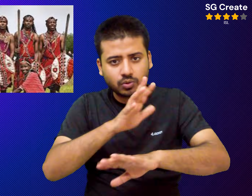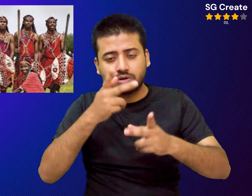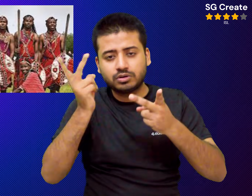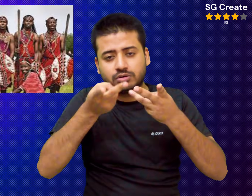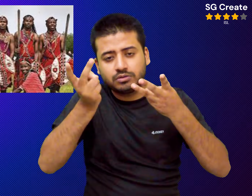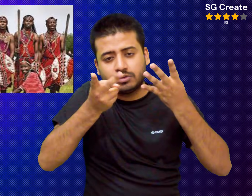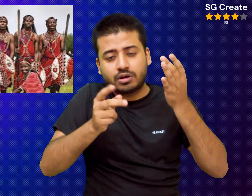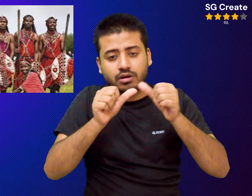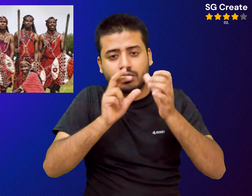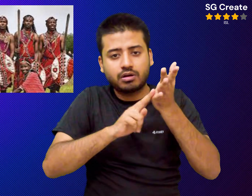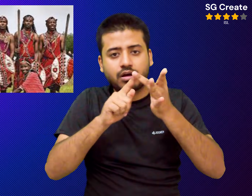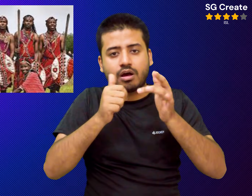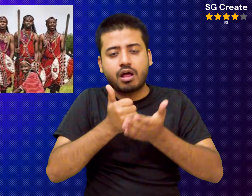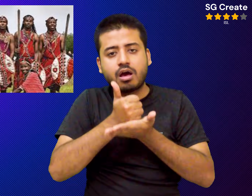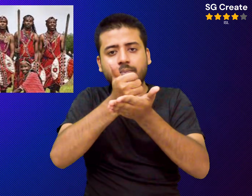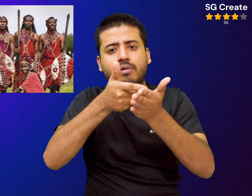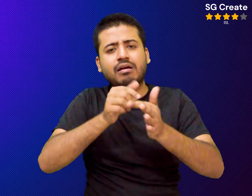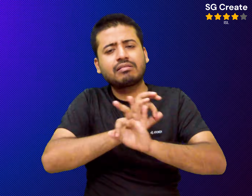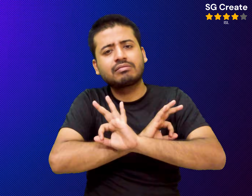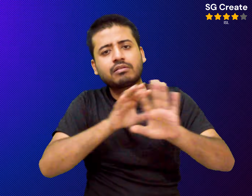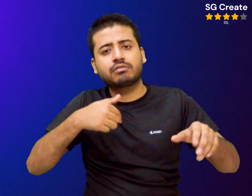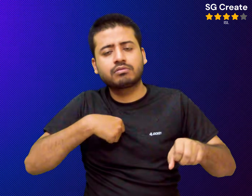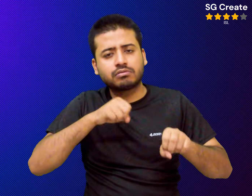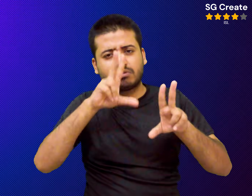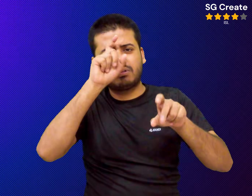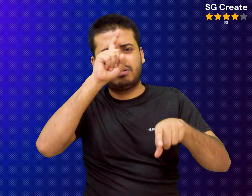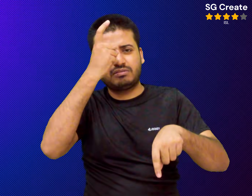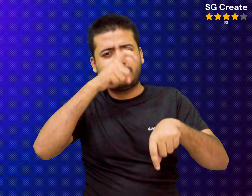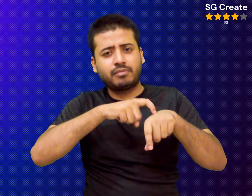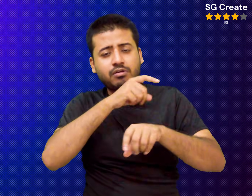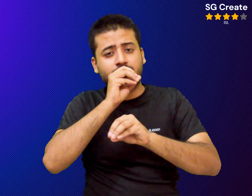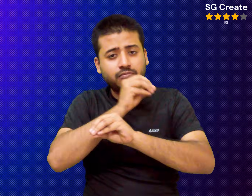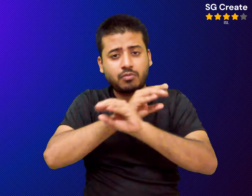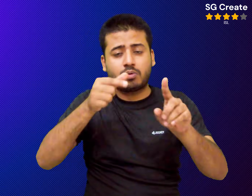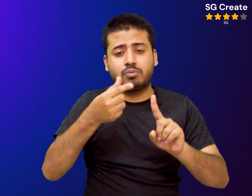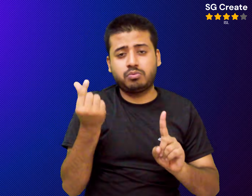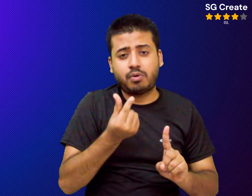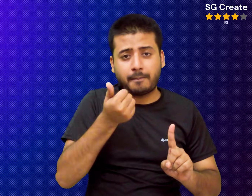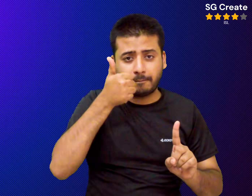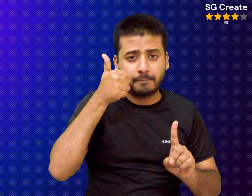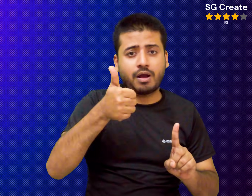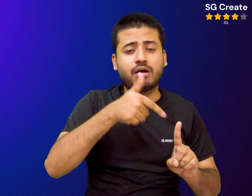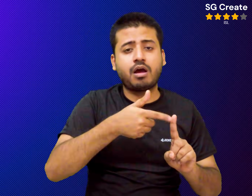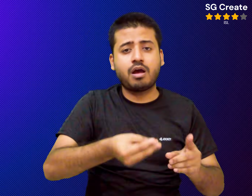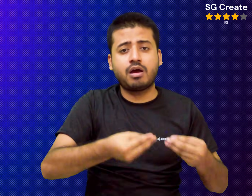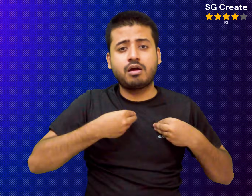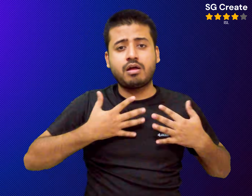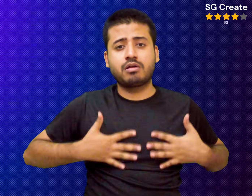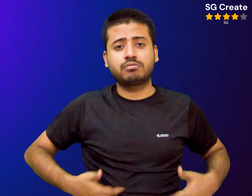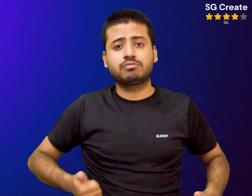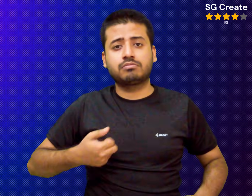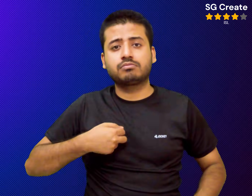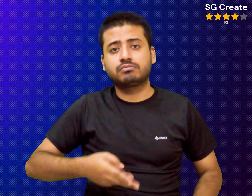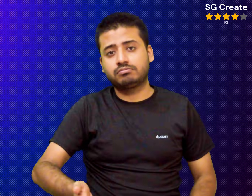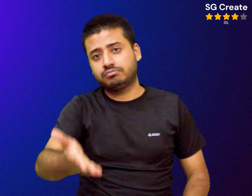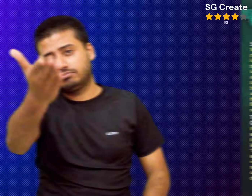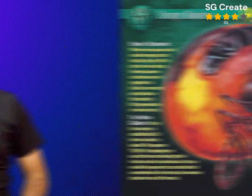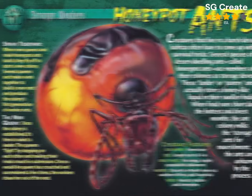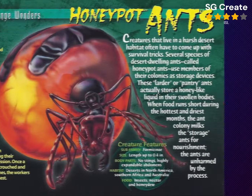of insects known for their unique method of food storage. Specialized worker ants, called ripletes, store liquid